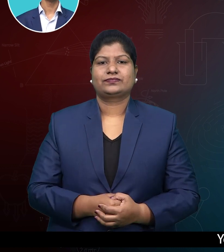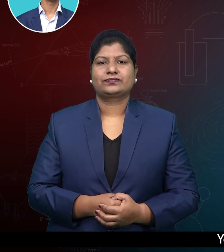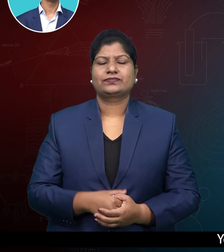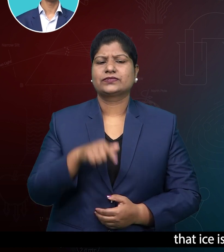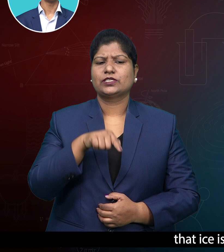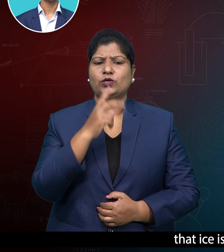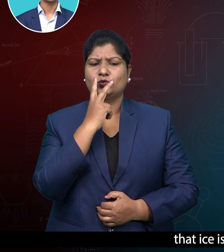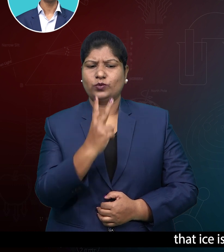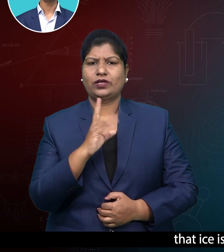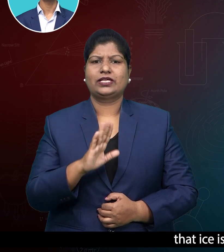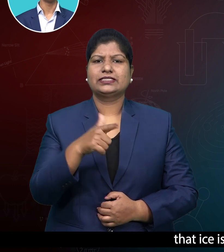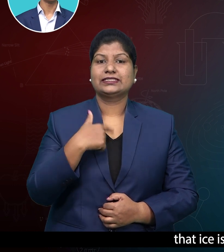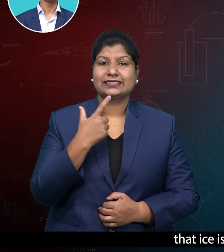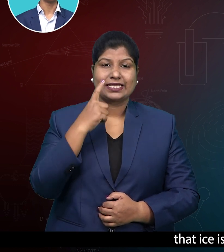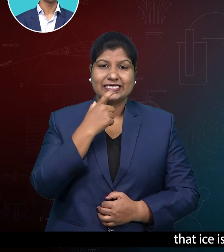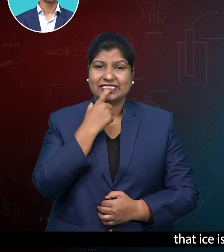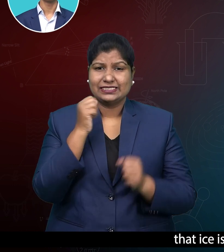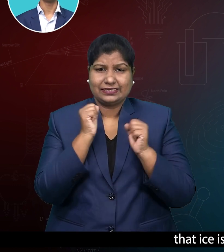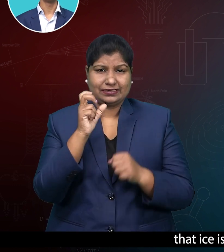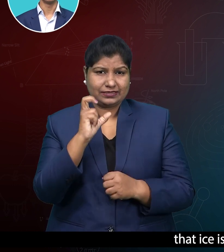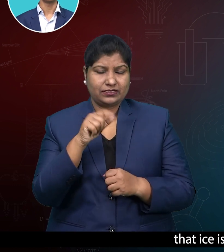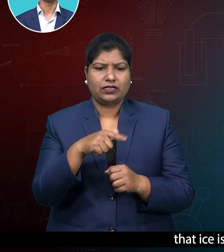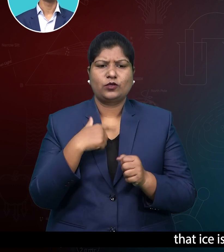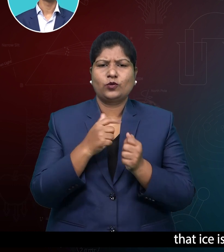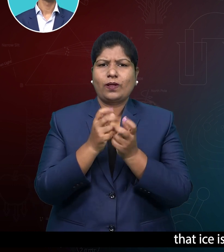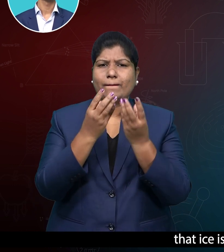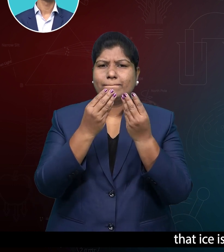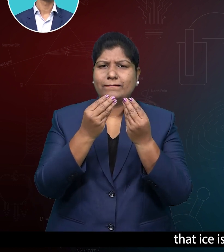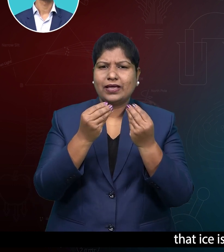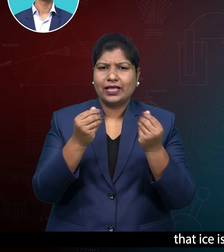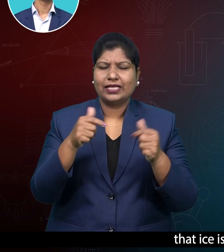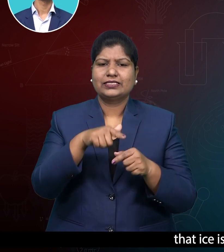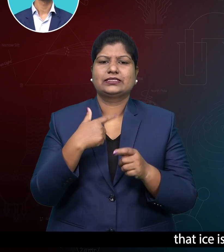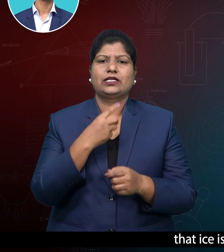You can observe that ice is melting to form water.